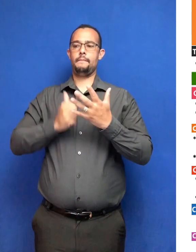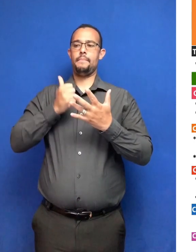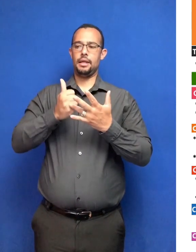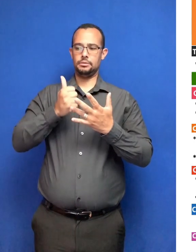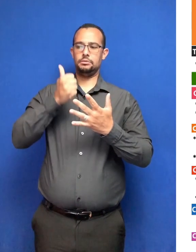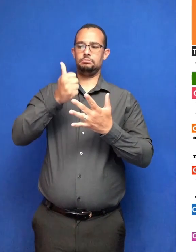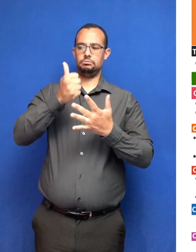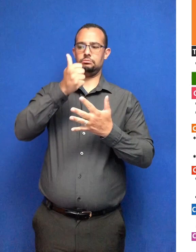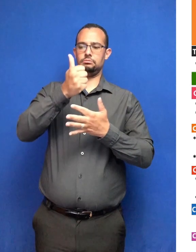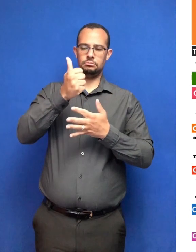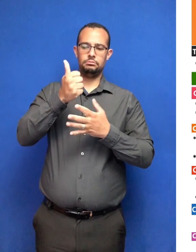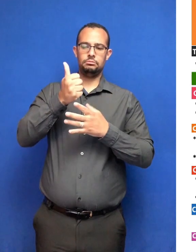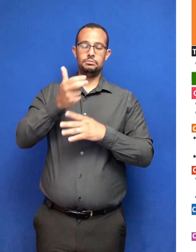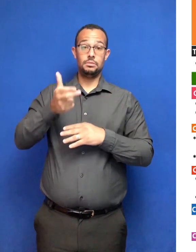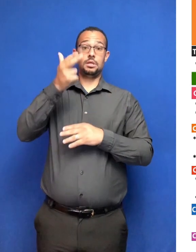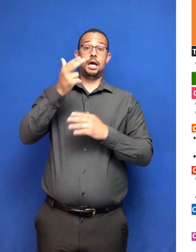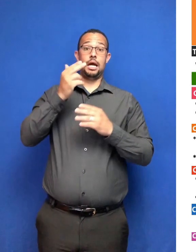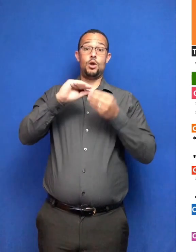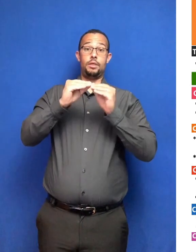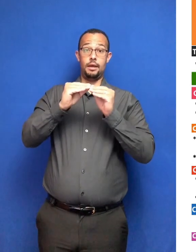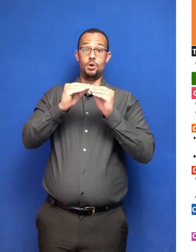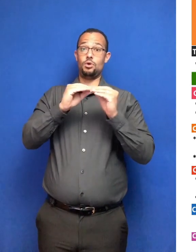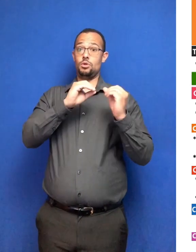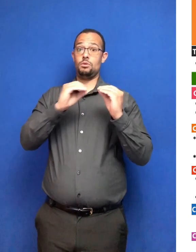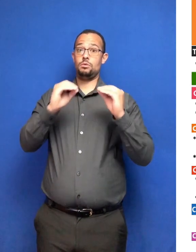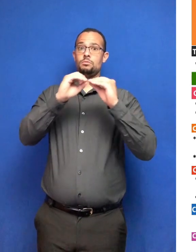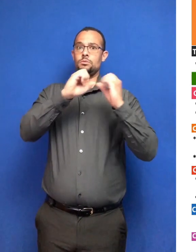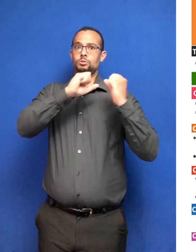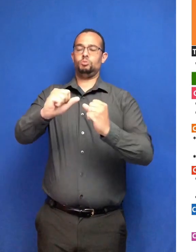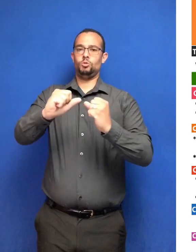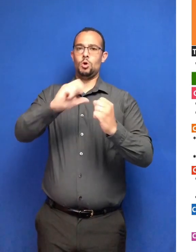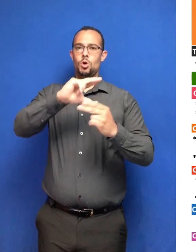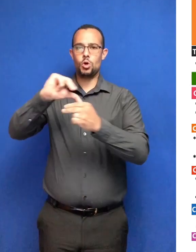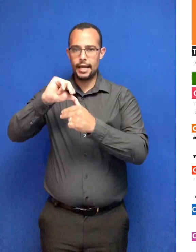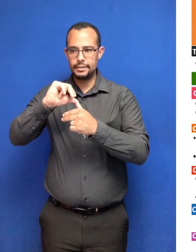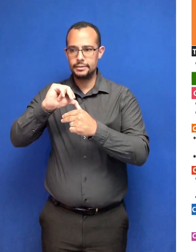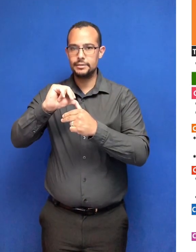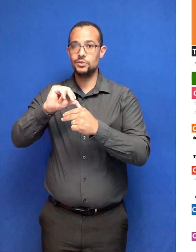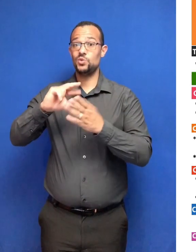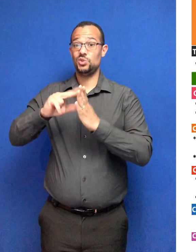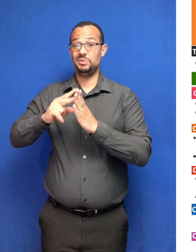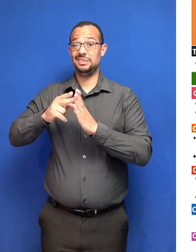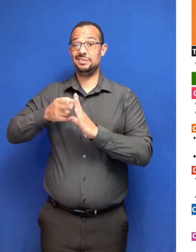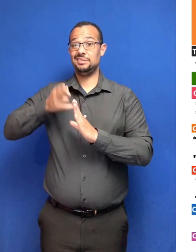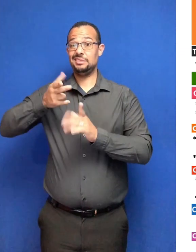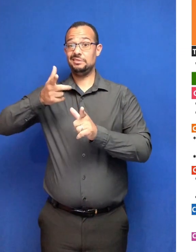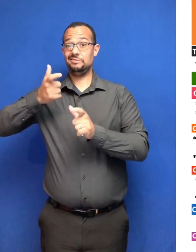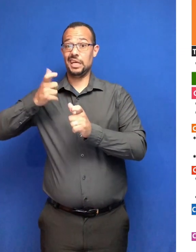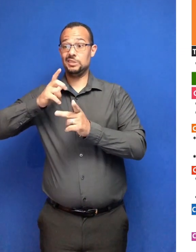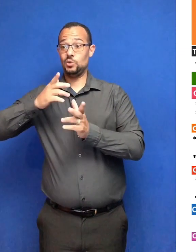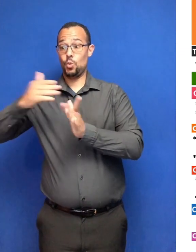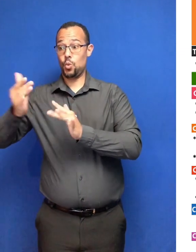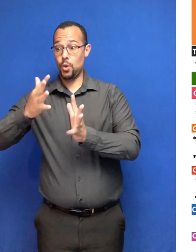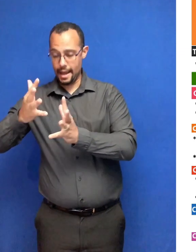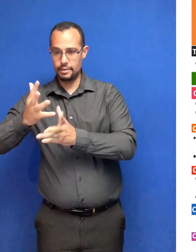the number, the stronger the hurricane. So that would be higher winds, more damage